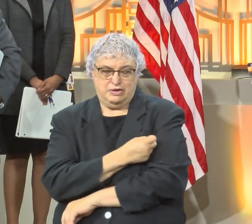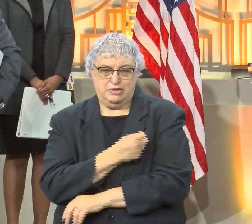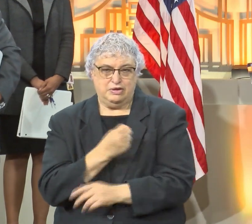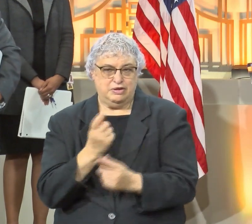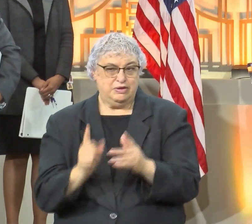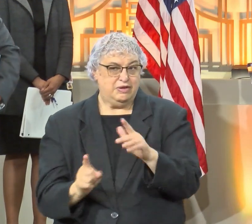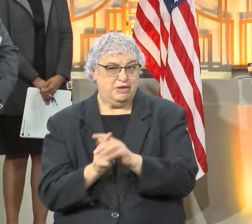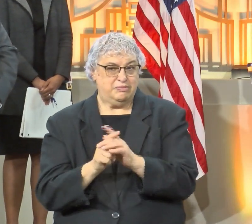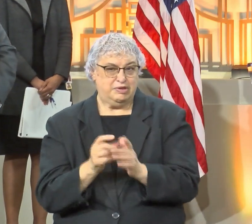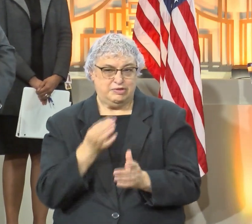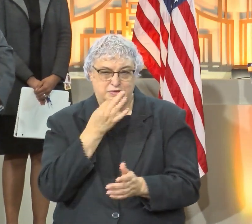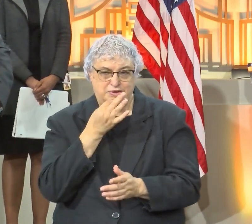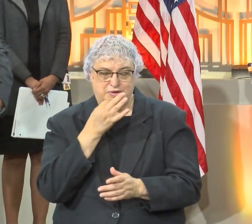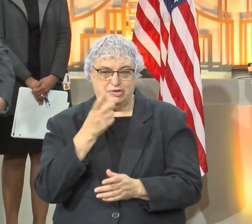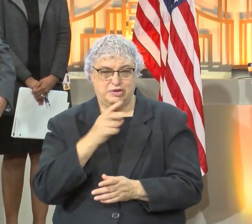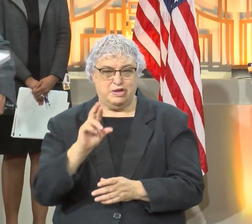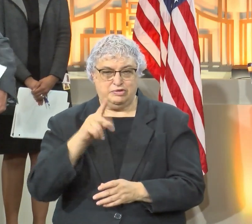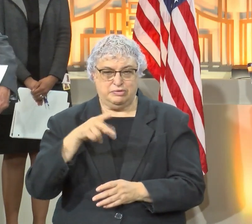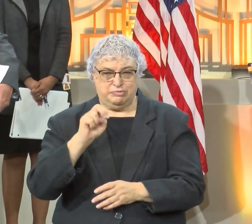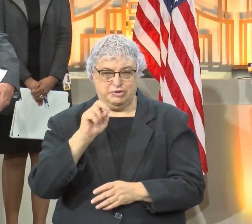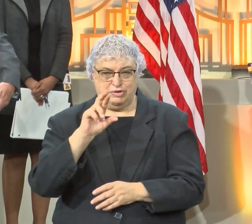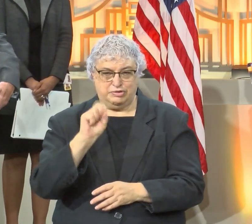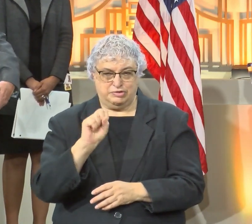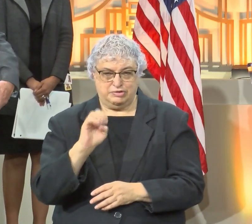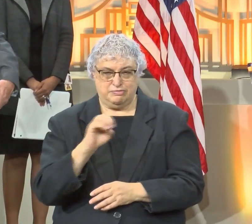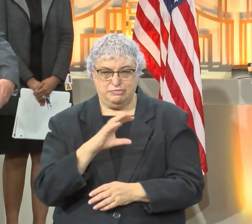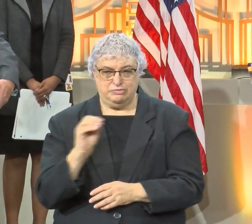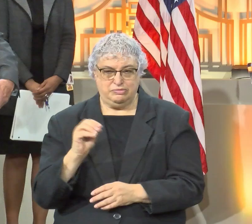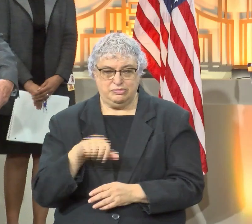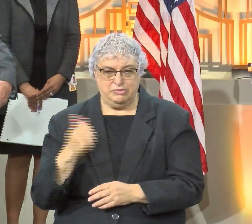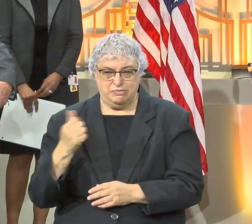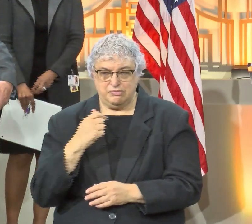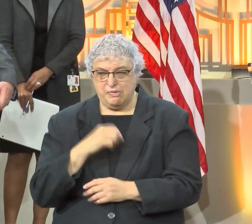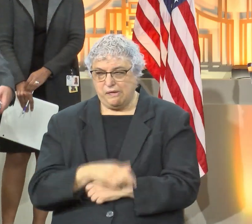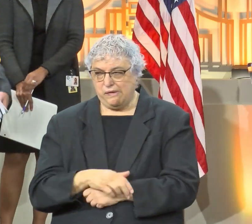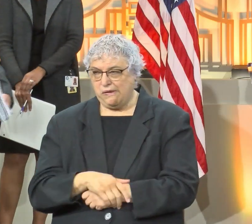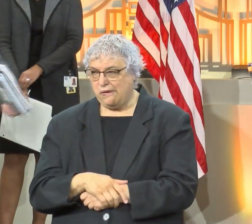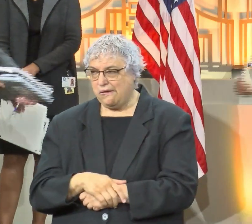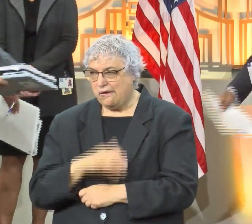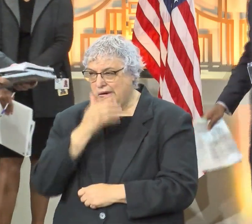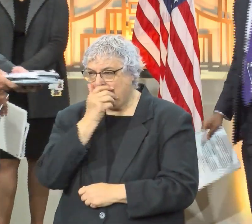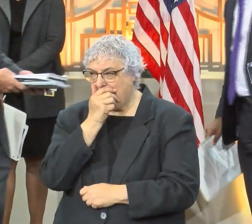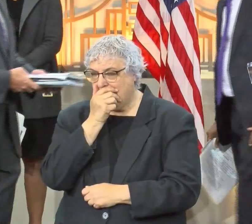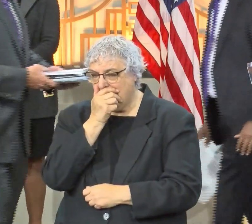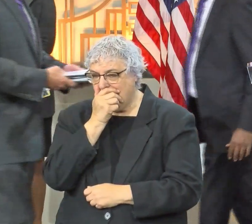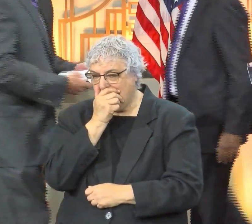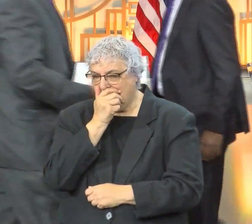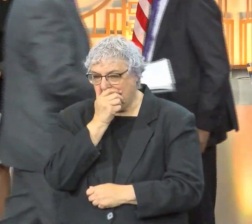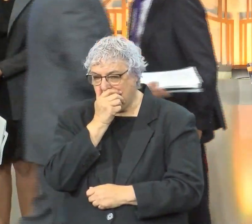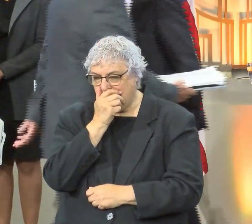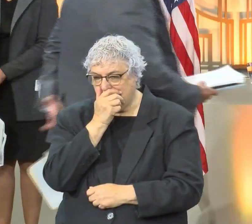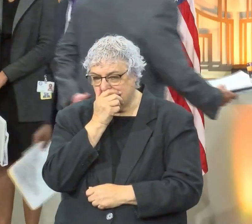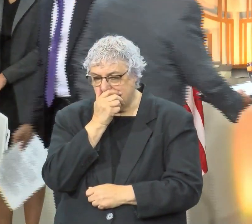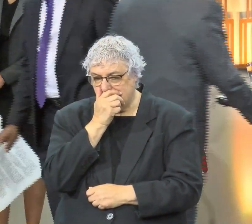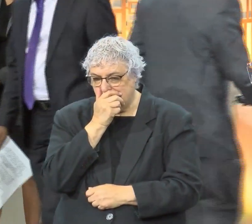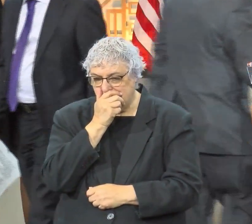soon. Let me bring up Dr. Peirce, and he can speak to that and on any other matters that relates.